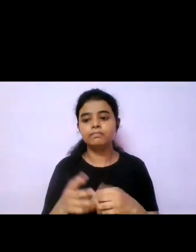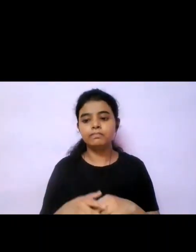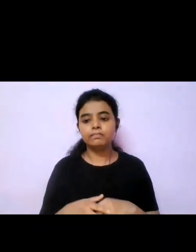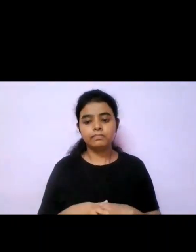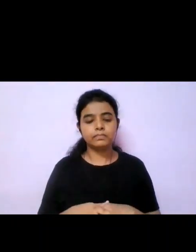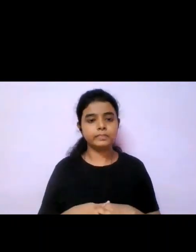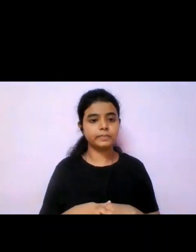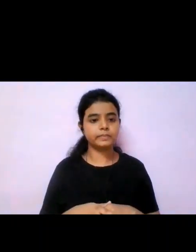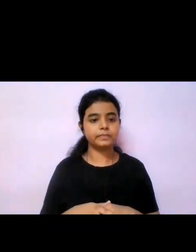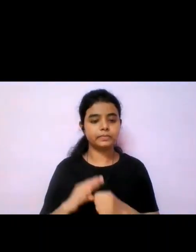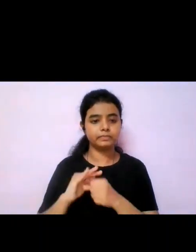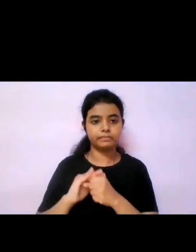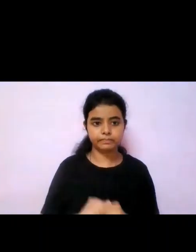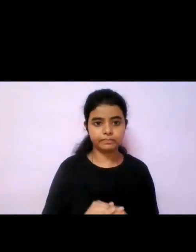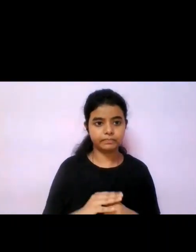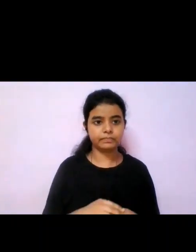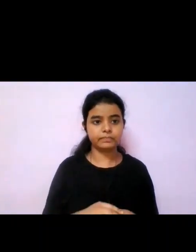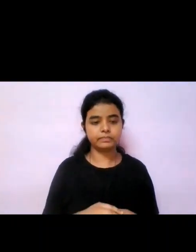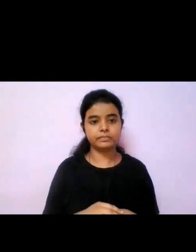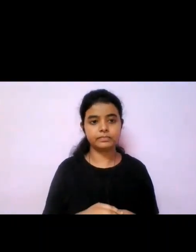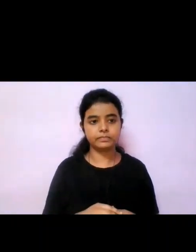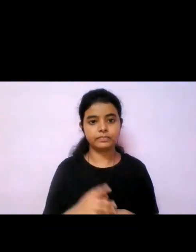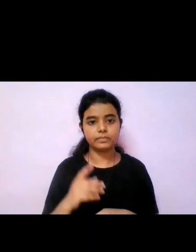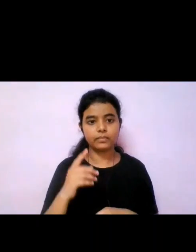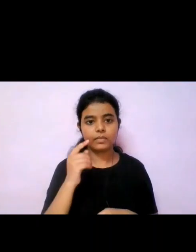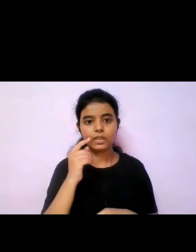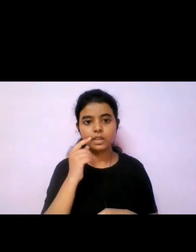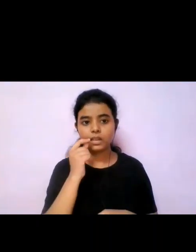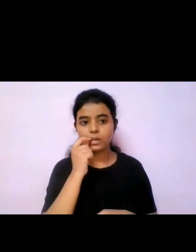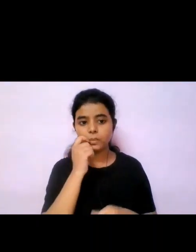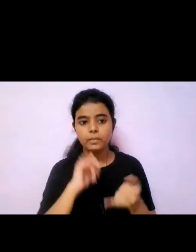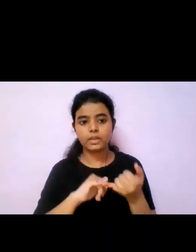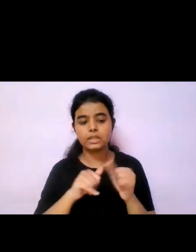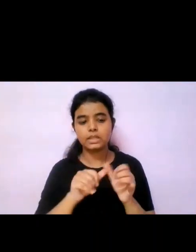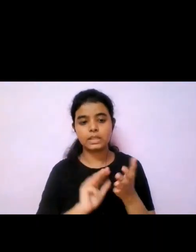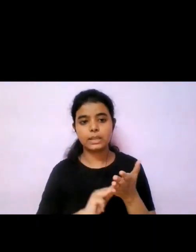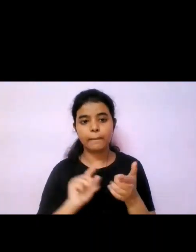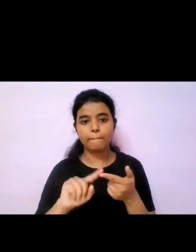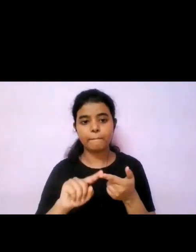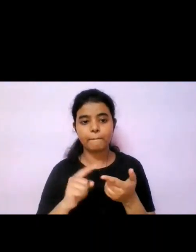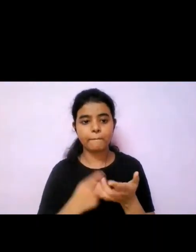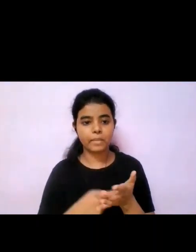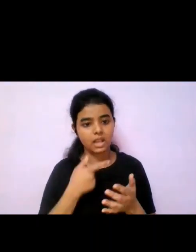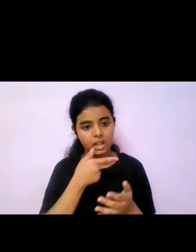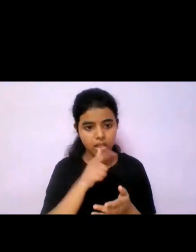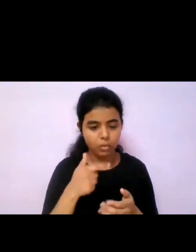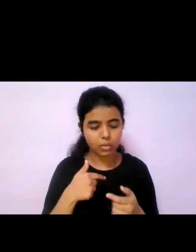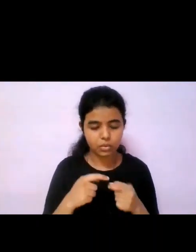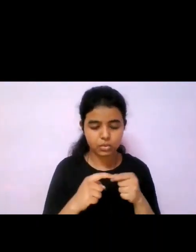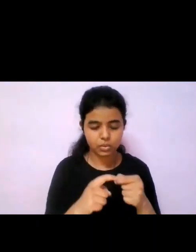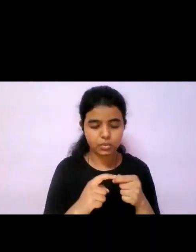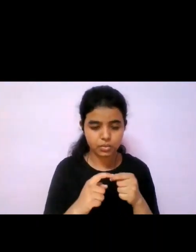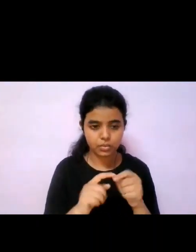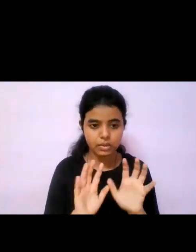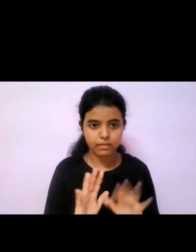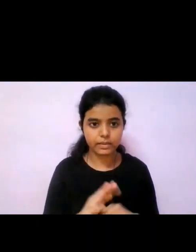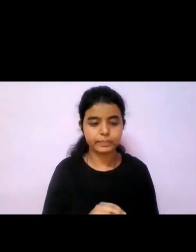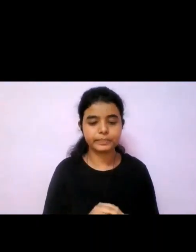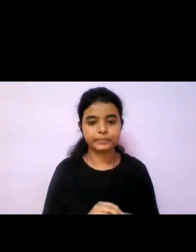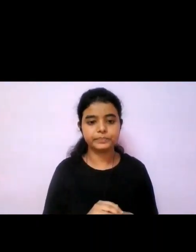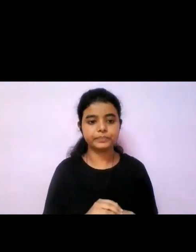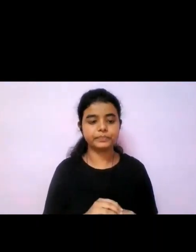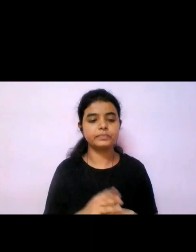Right. Professor, one small query, if you may allow. Yes.